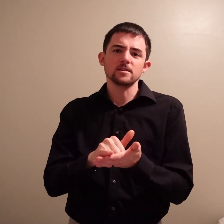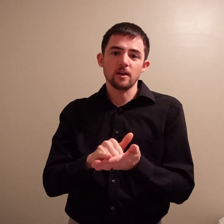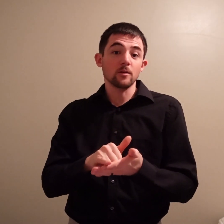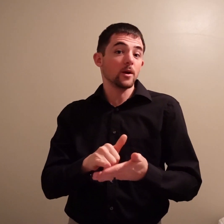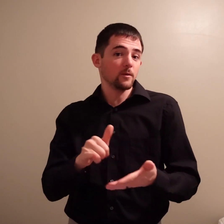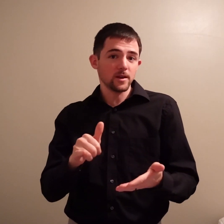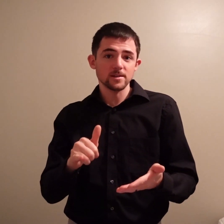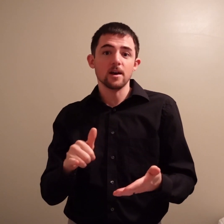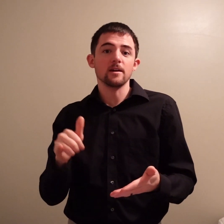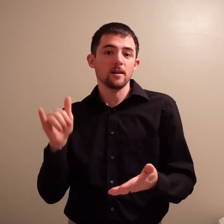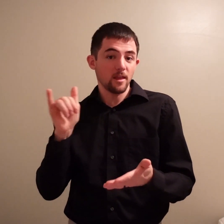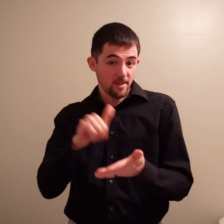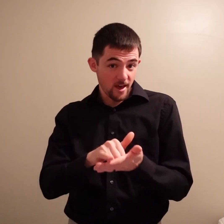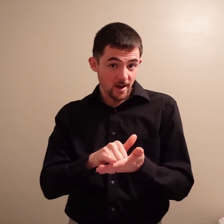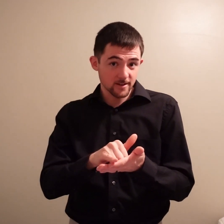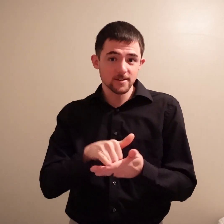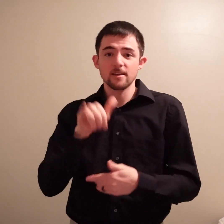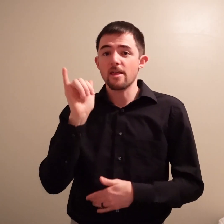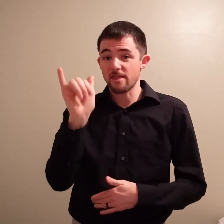another way we can sign that.